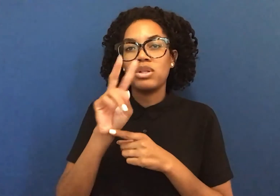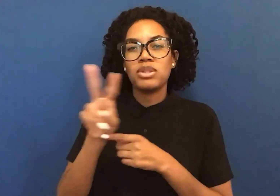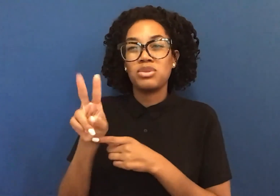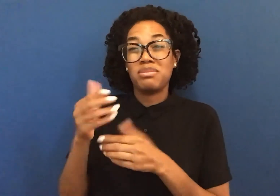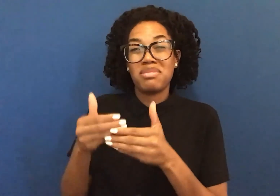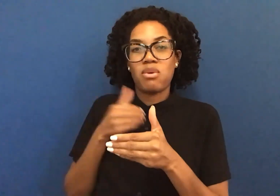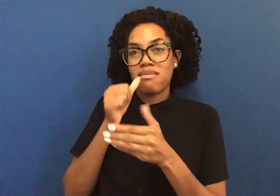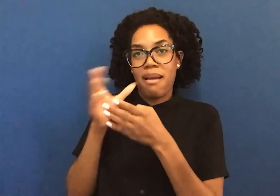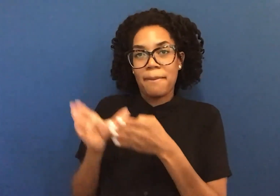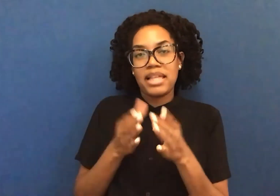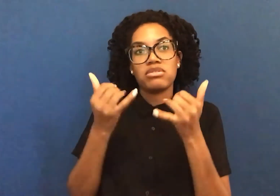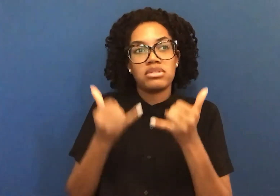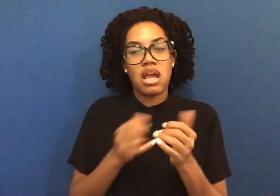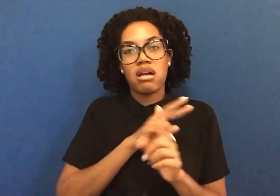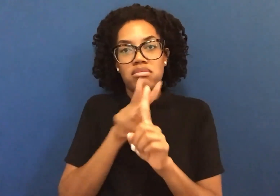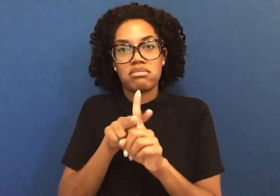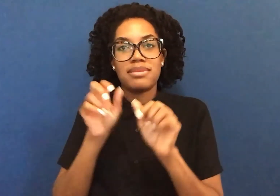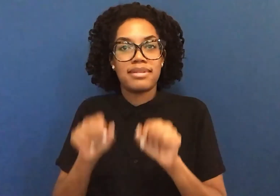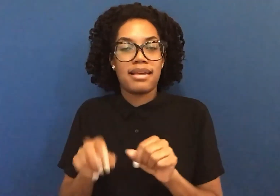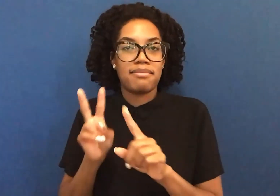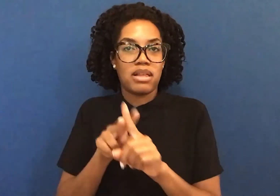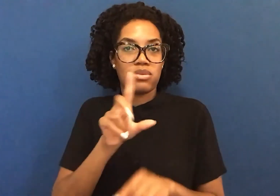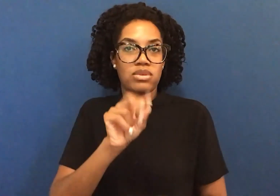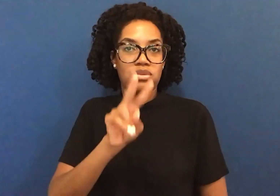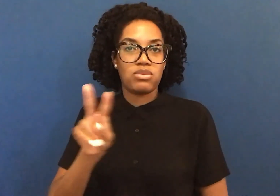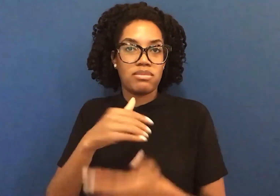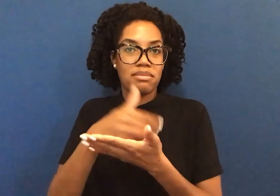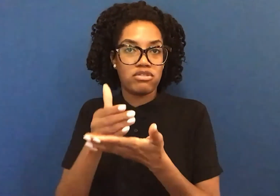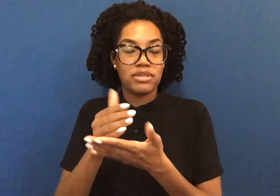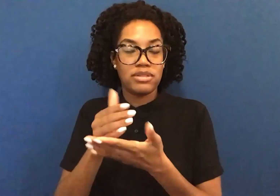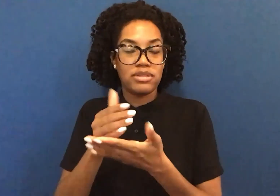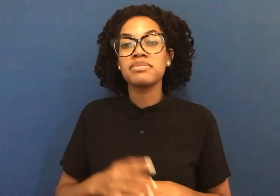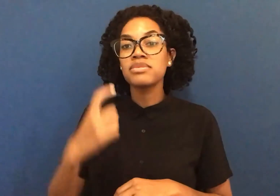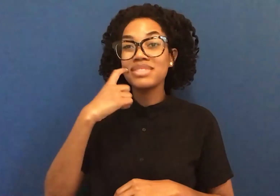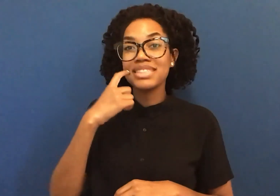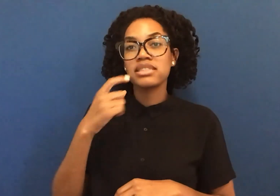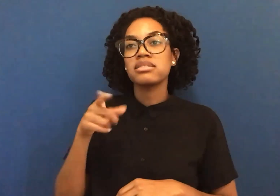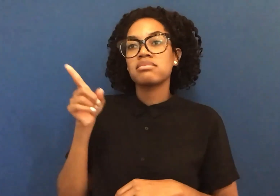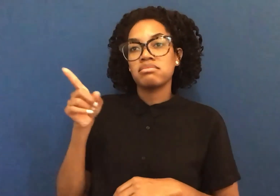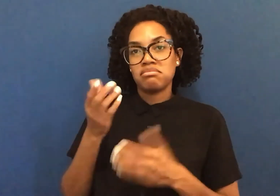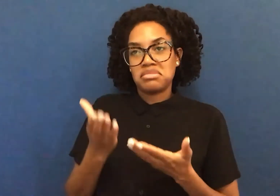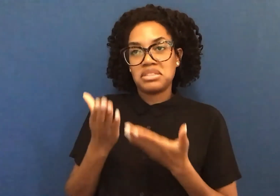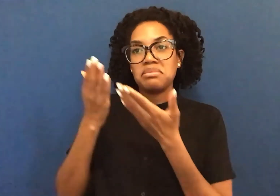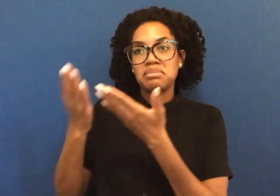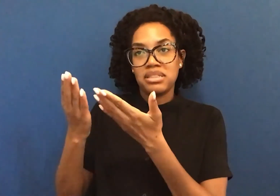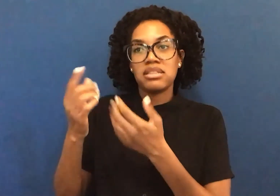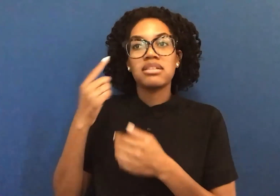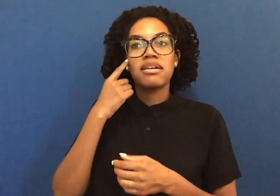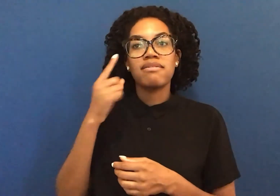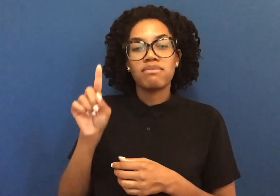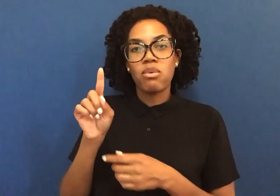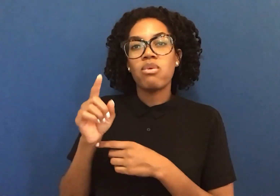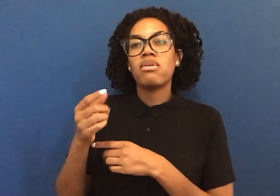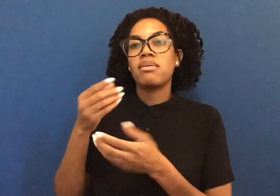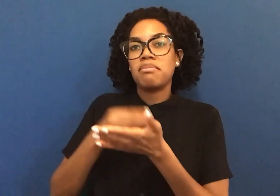this matters because a few weeks ago, the White House submitted their supplemental funding request to Congress, which included a request for